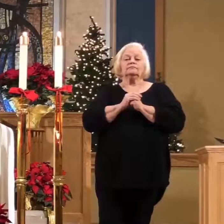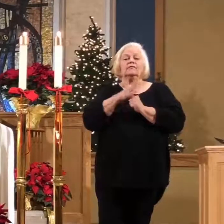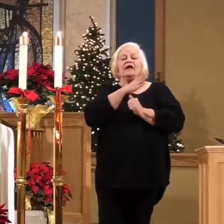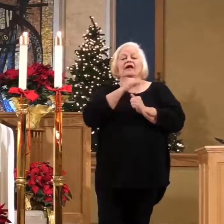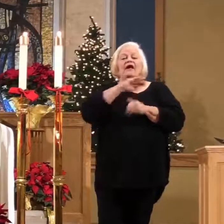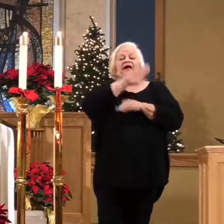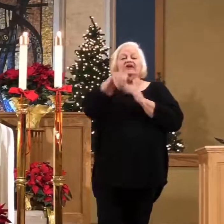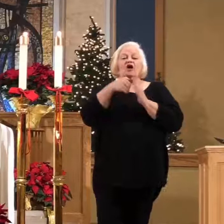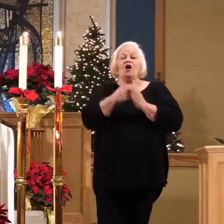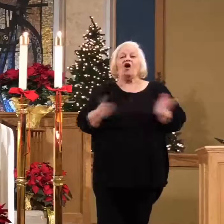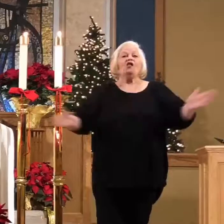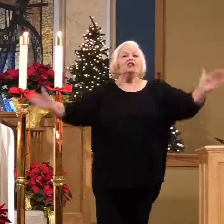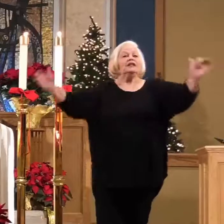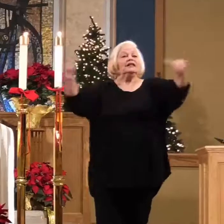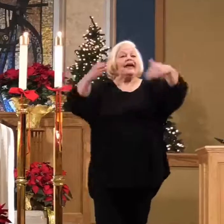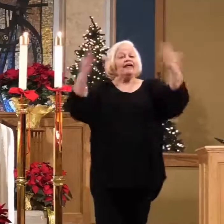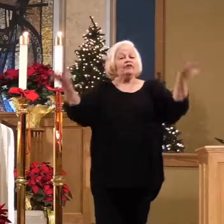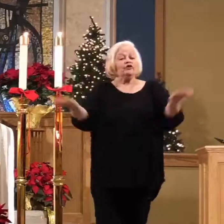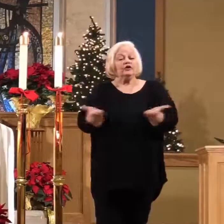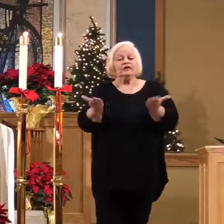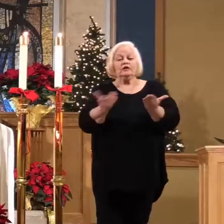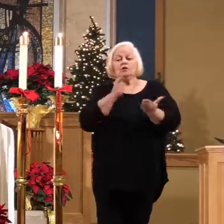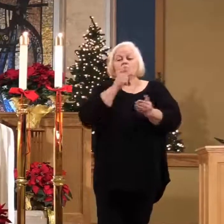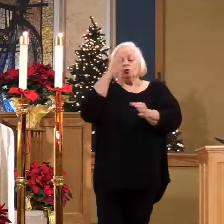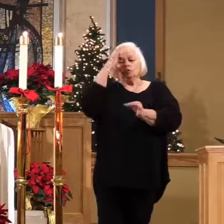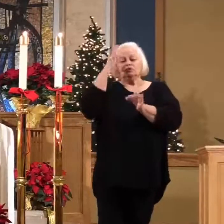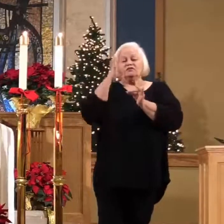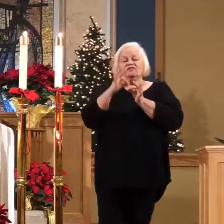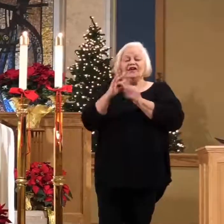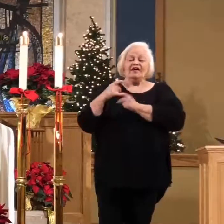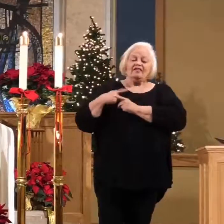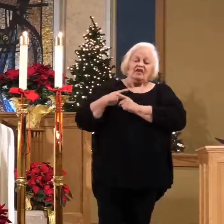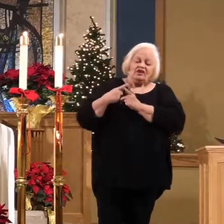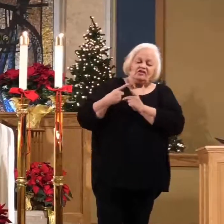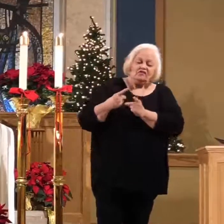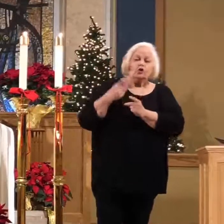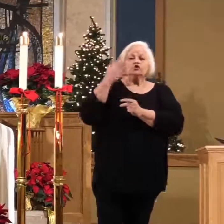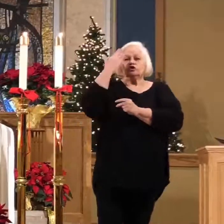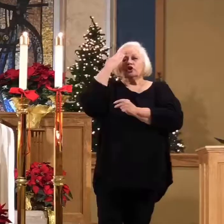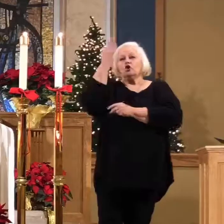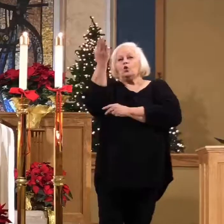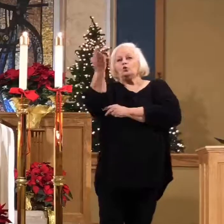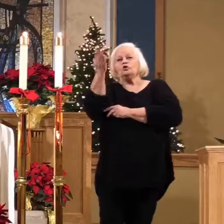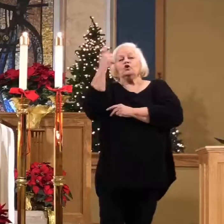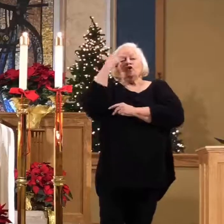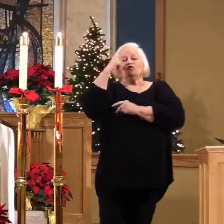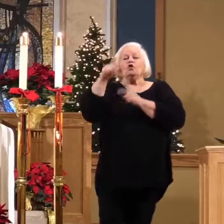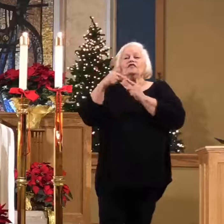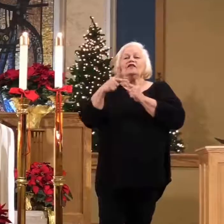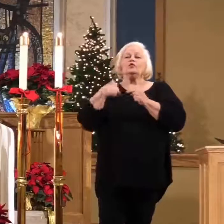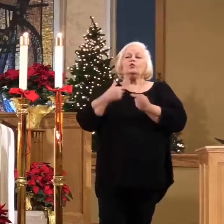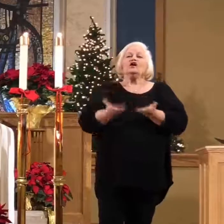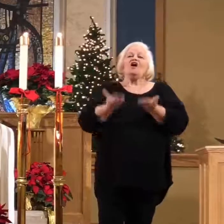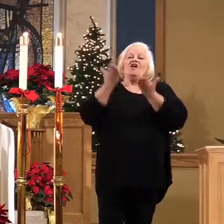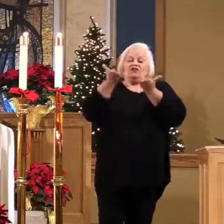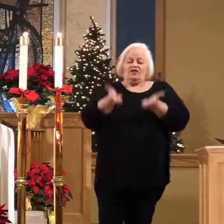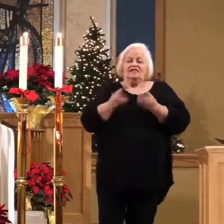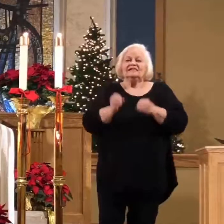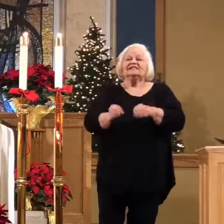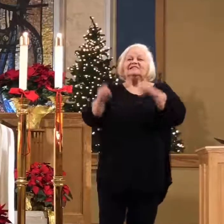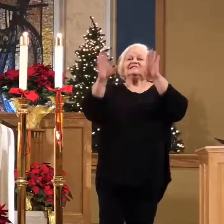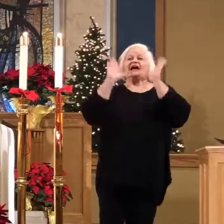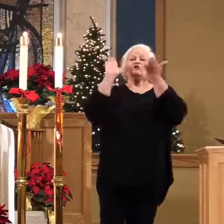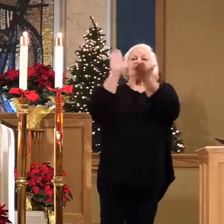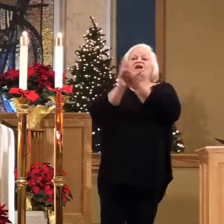And all gathered here, whose faith and devotion are known to you, for them we offer you this sacrifice of